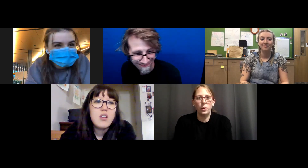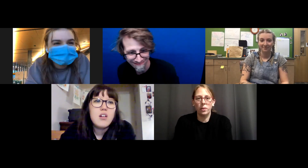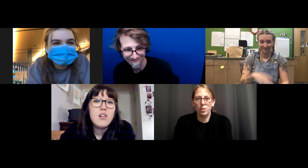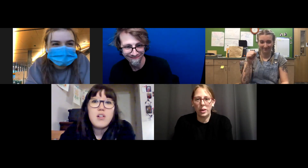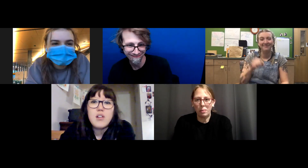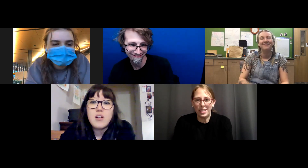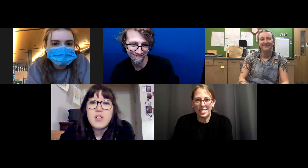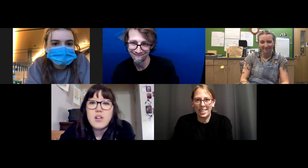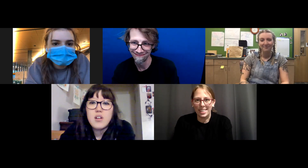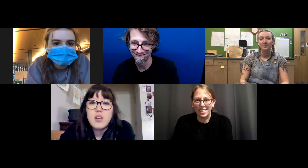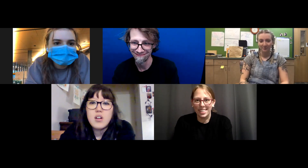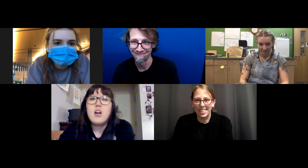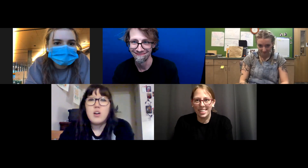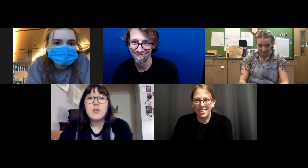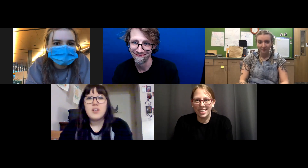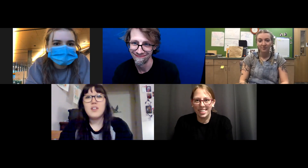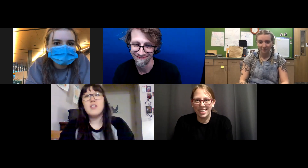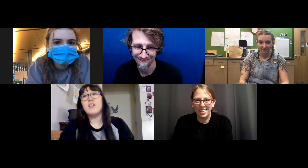Okay, you are in the right place then.